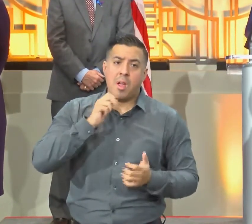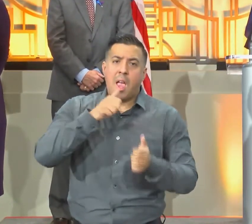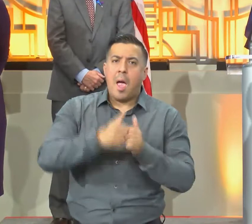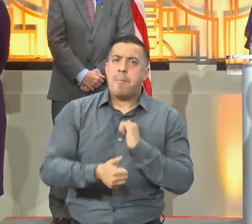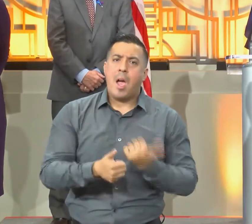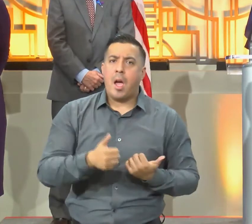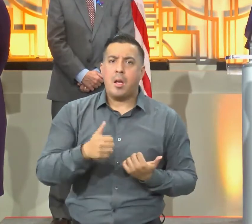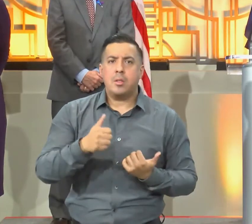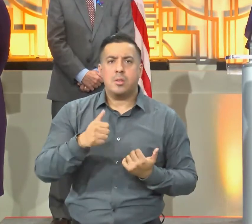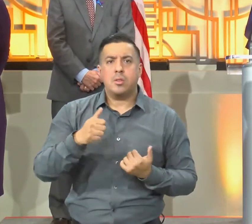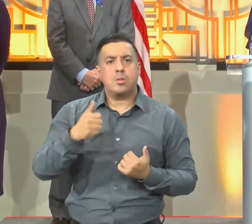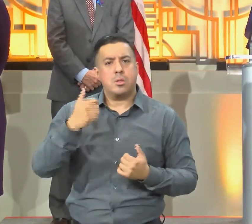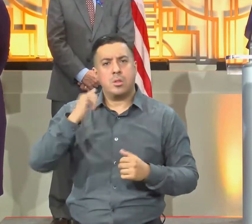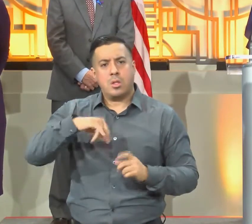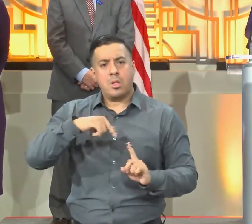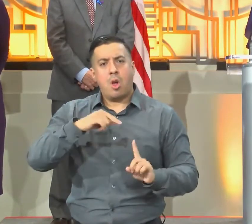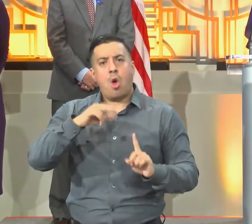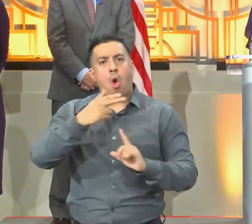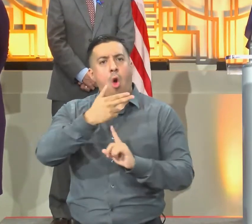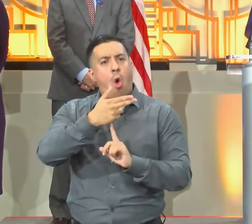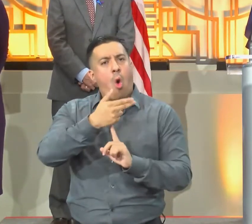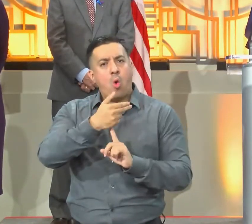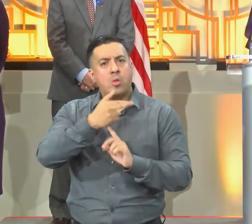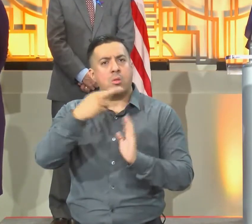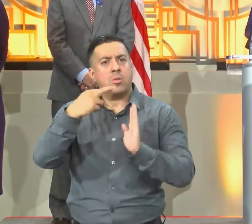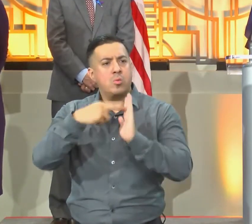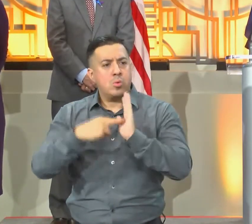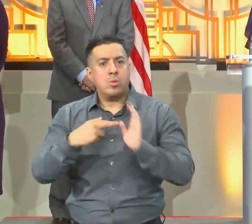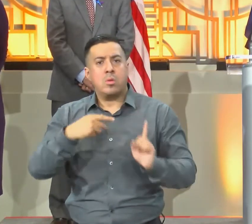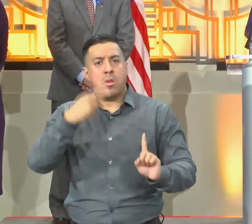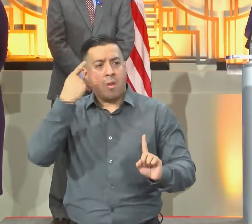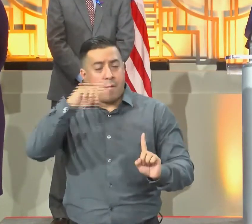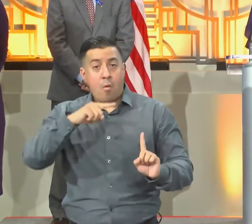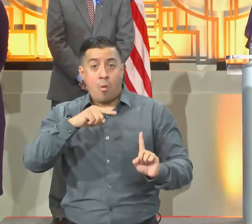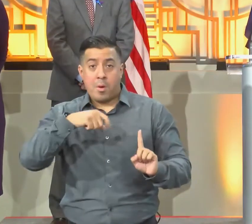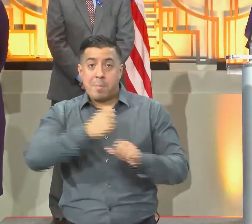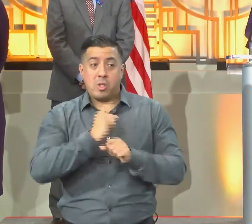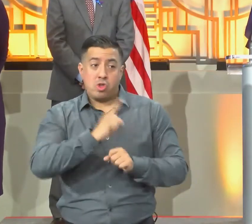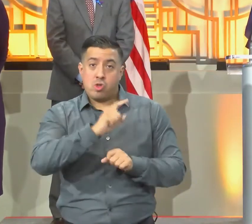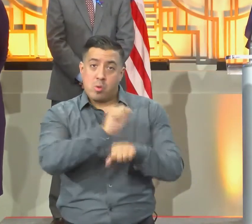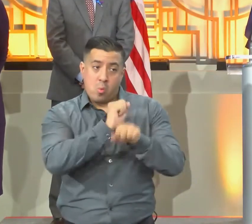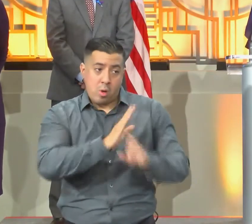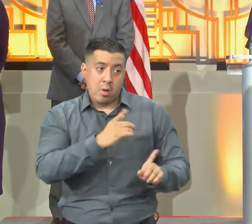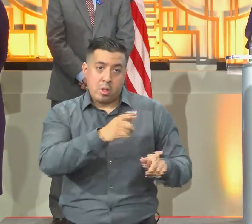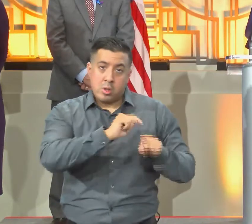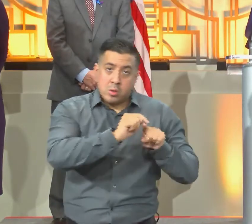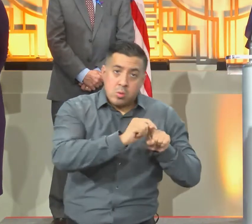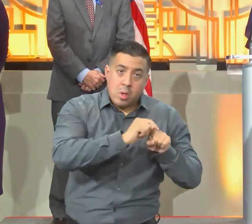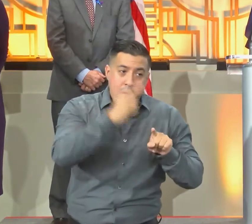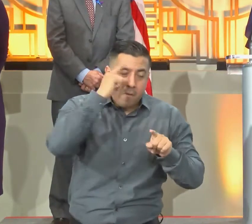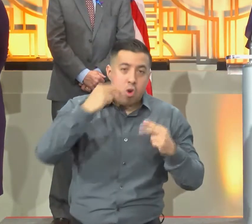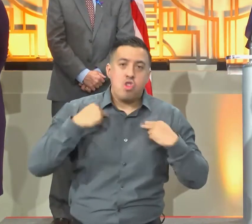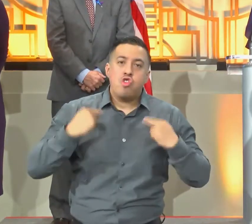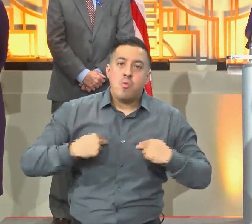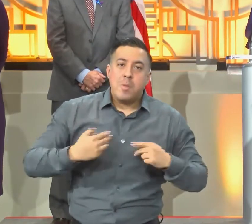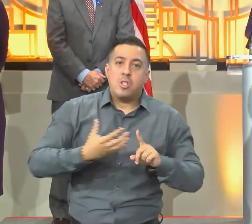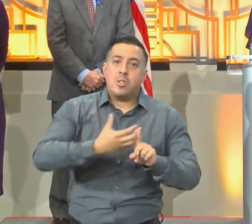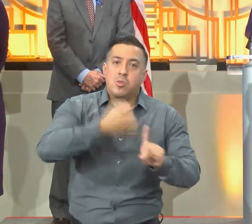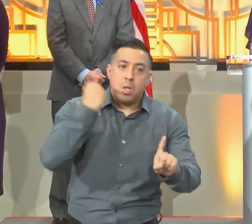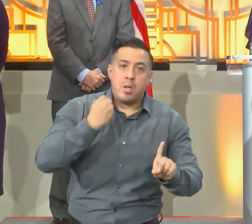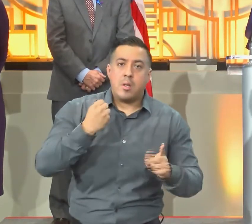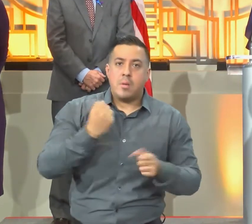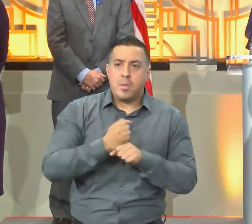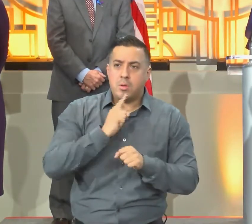hotel ordinance requiring that hotels train employees on human trafficking and post required signage